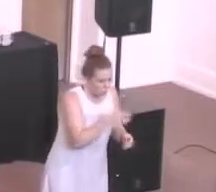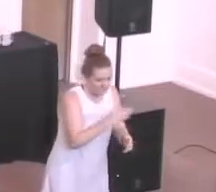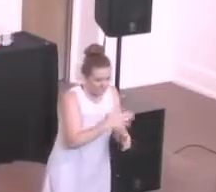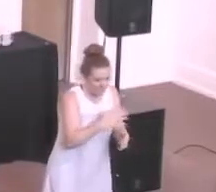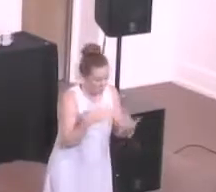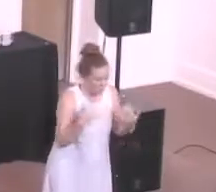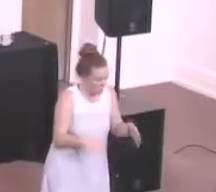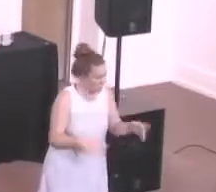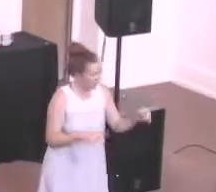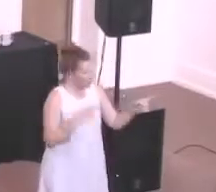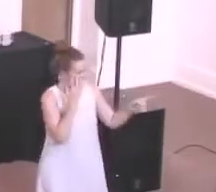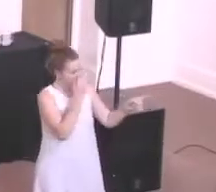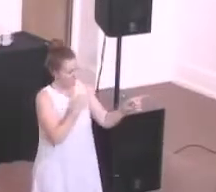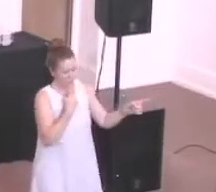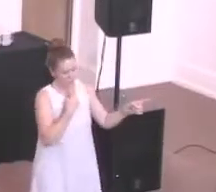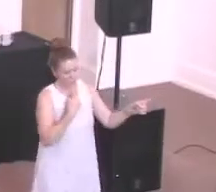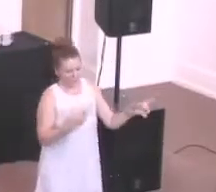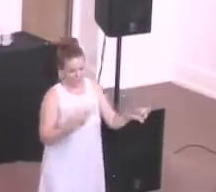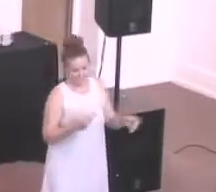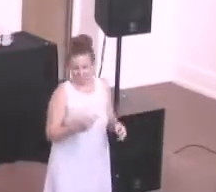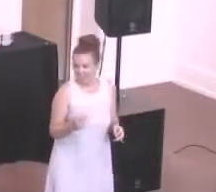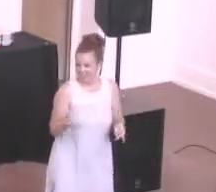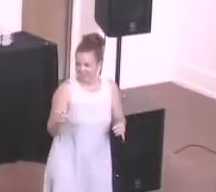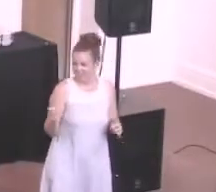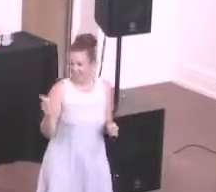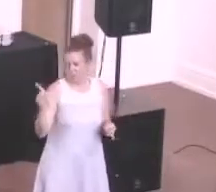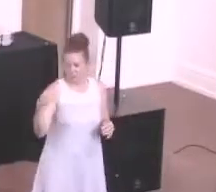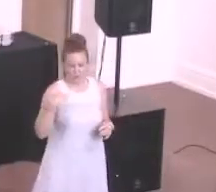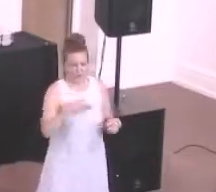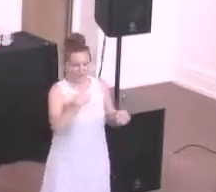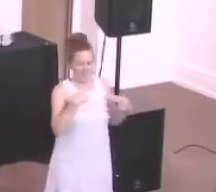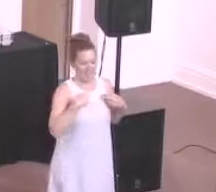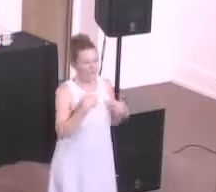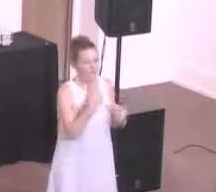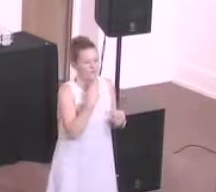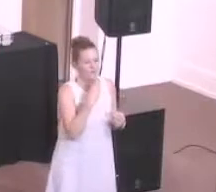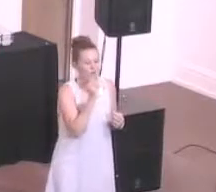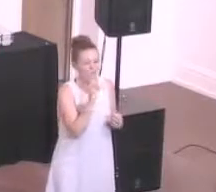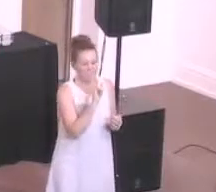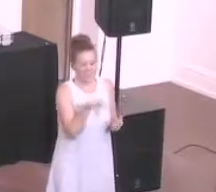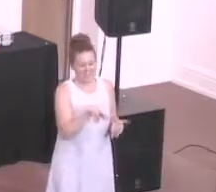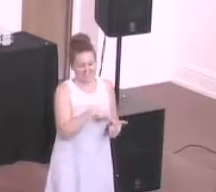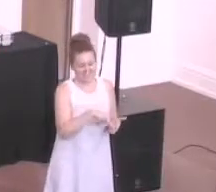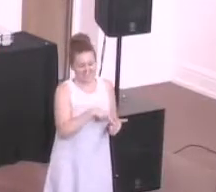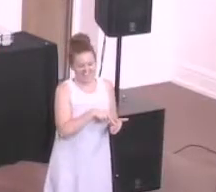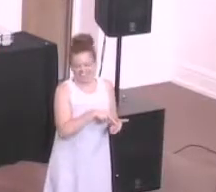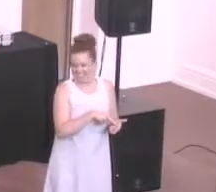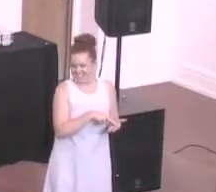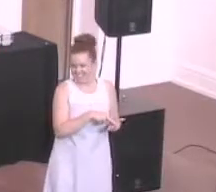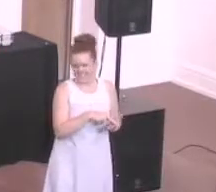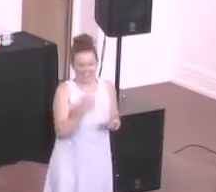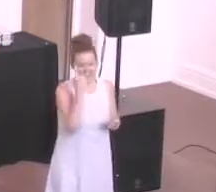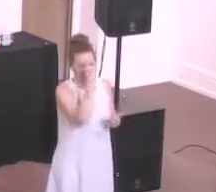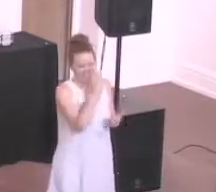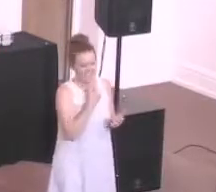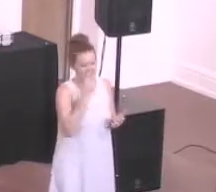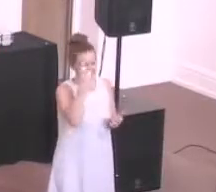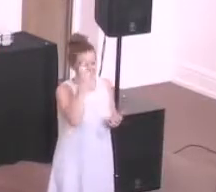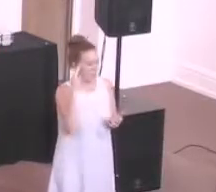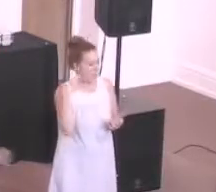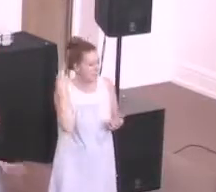But some of us, I will tell you, we have the voice of a dancer, don't we? I've been told that. I have a face for radio,